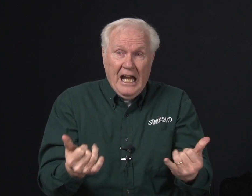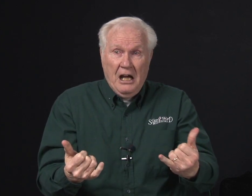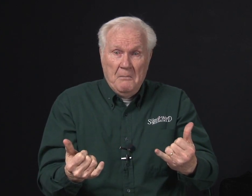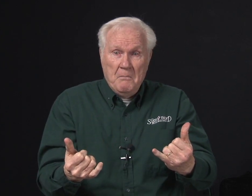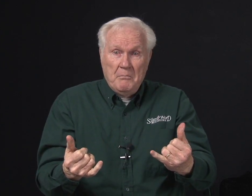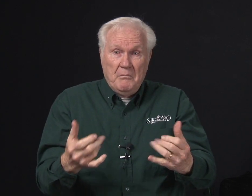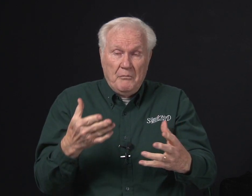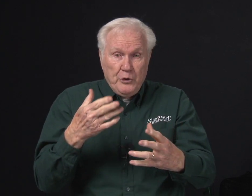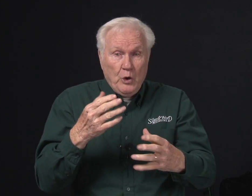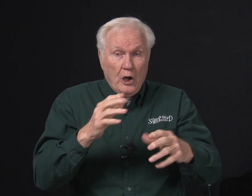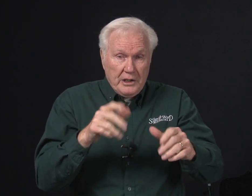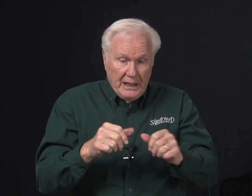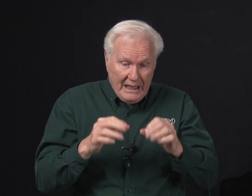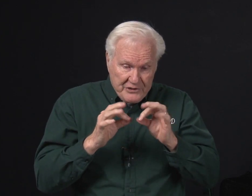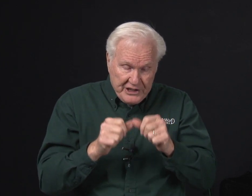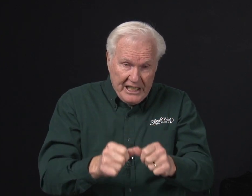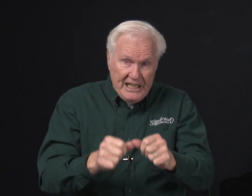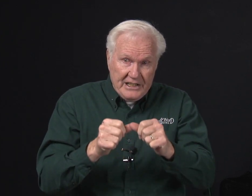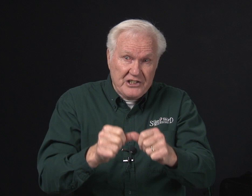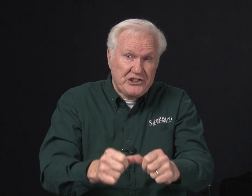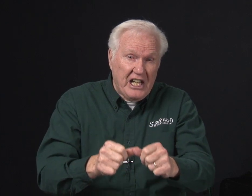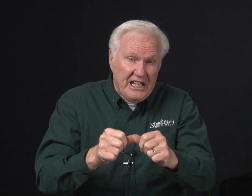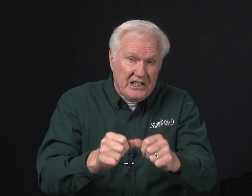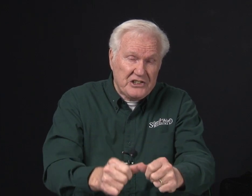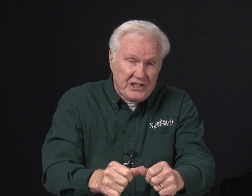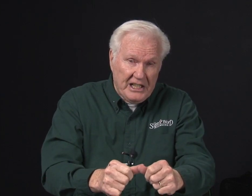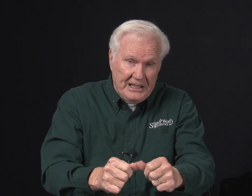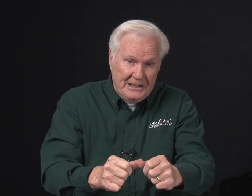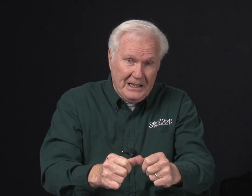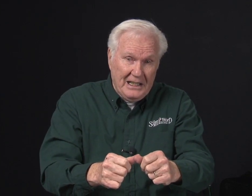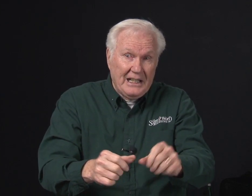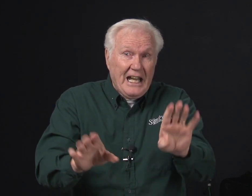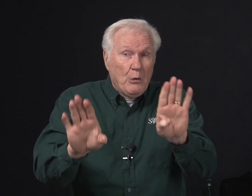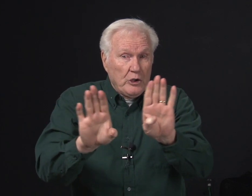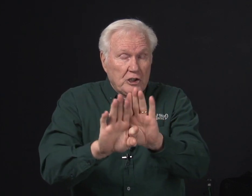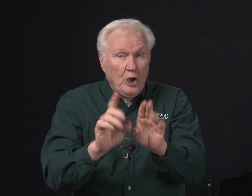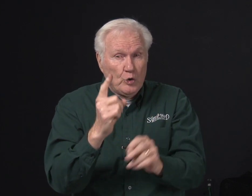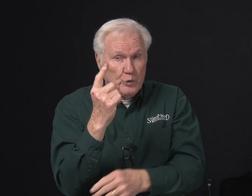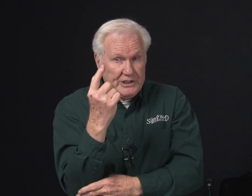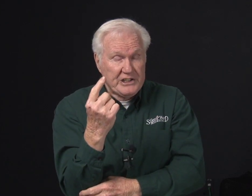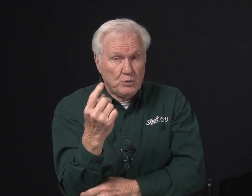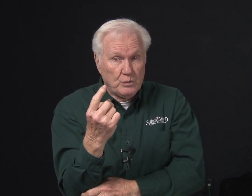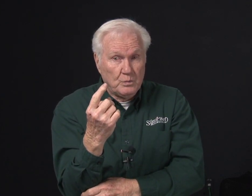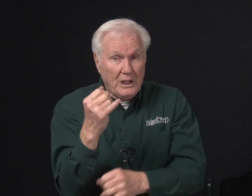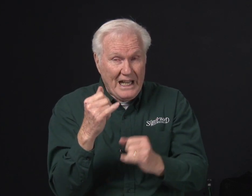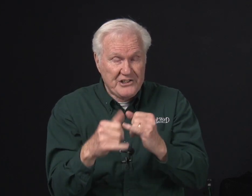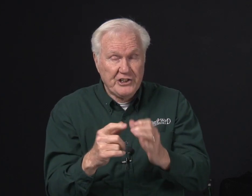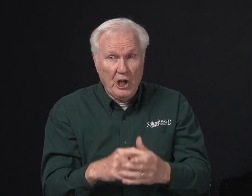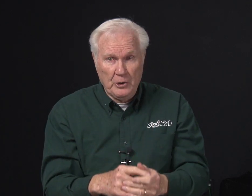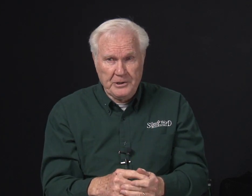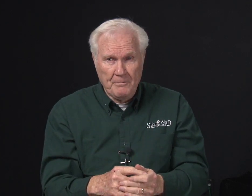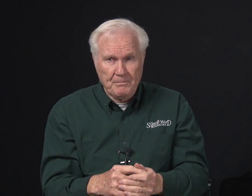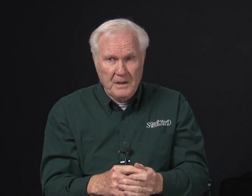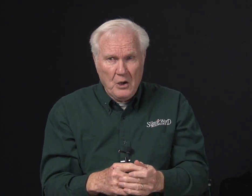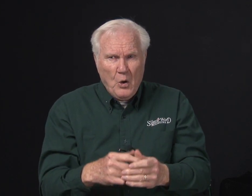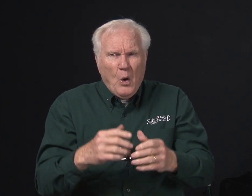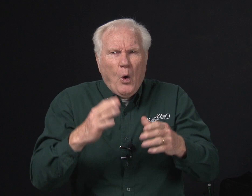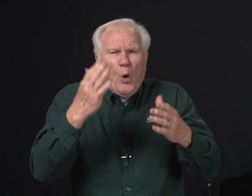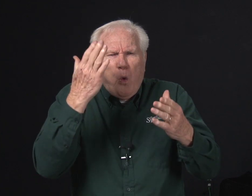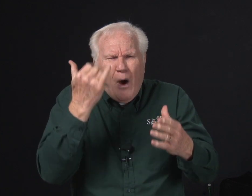Now, I've stayed. And I want to close with this last thought. Why